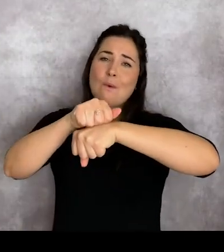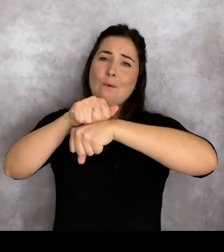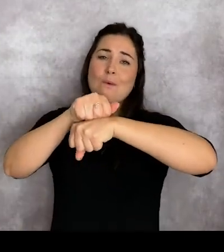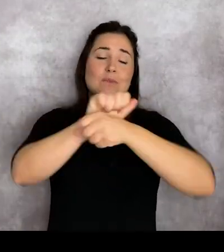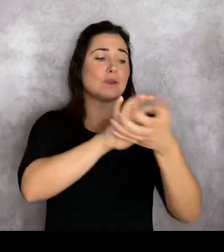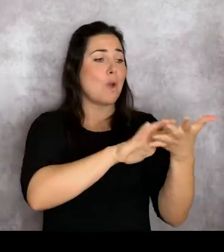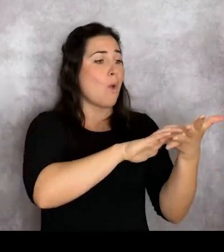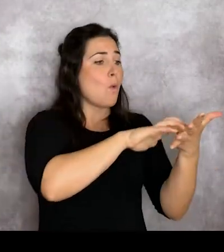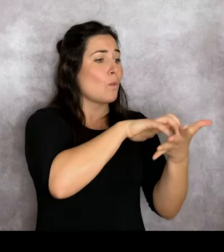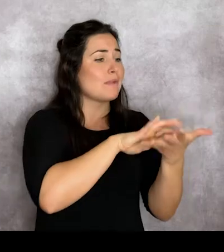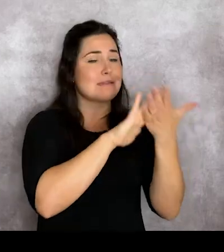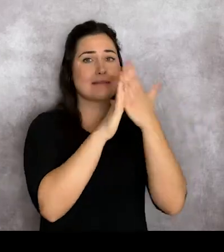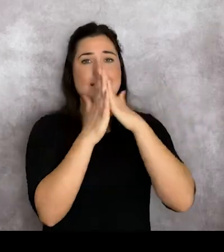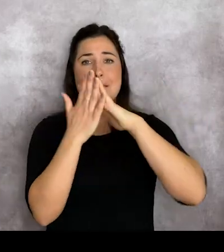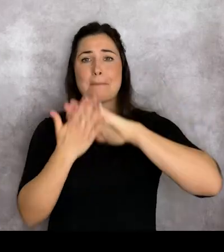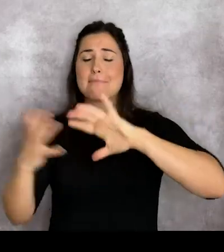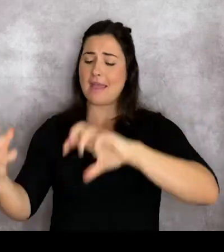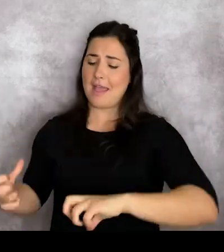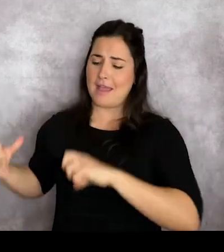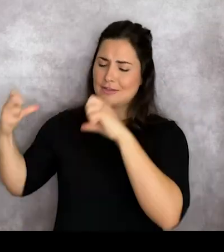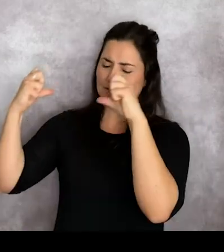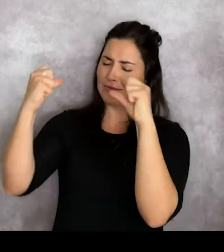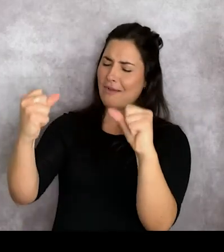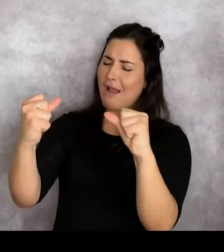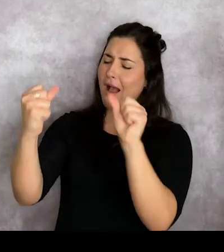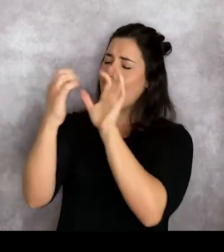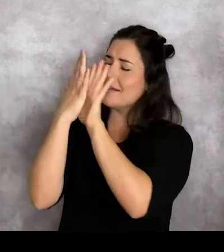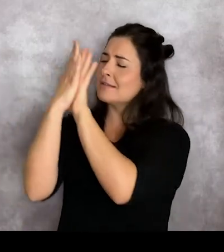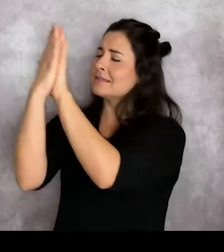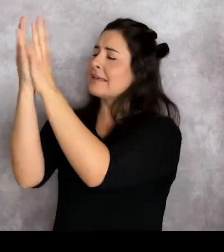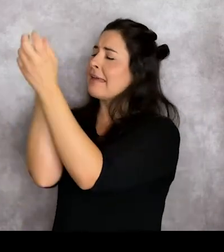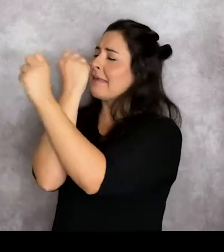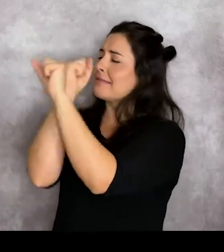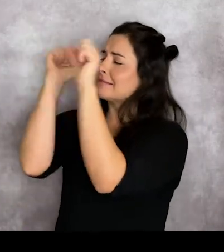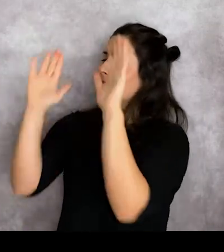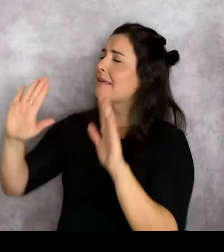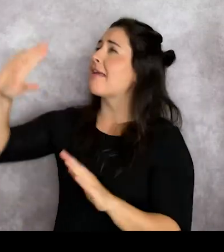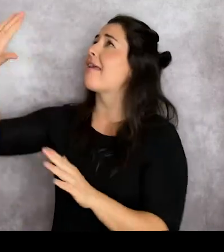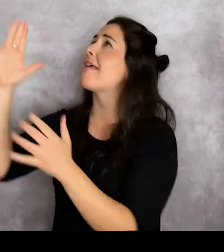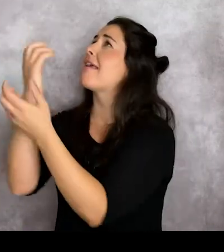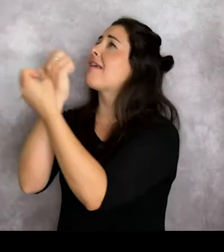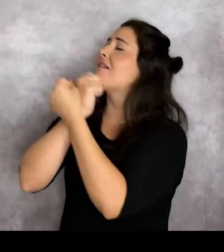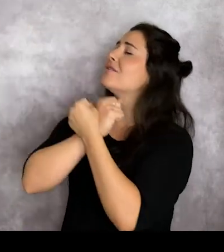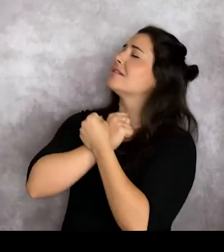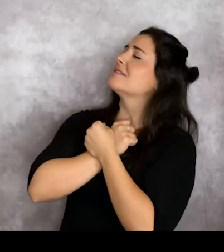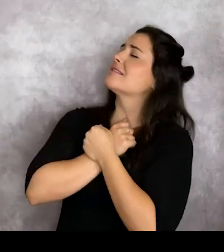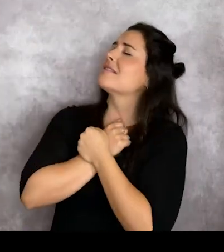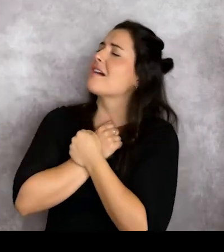Yeah.